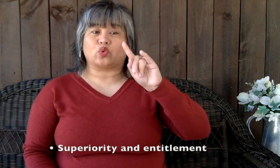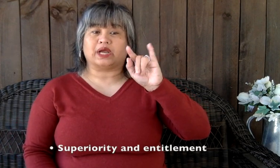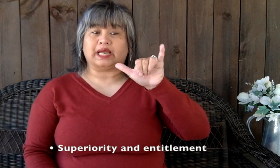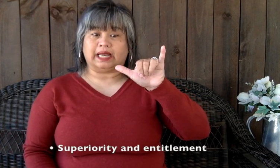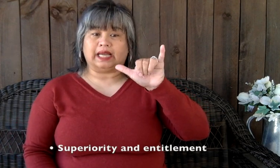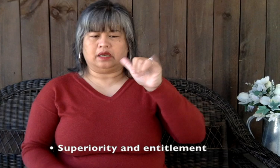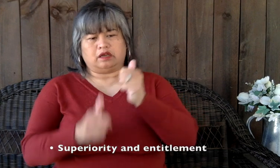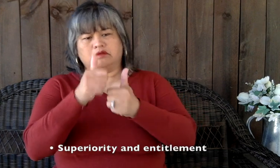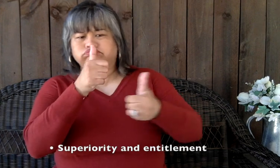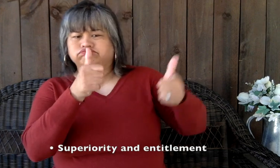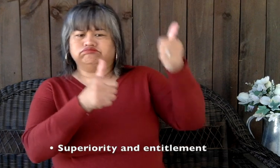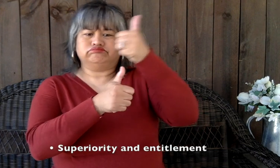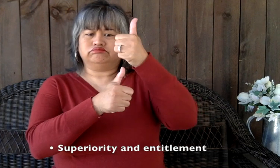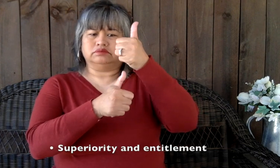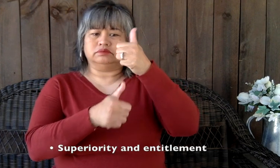superiority and entitlement,